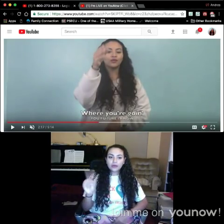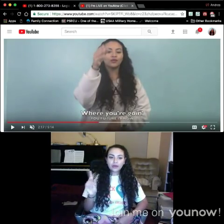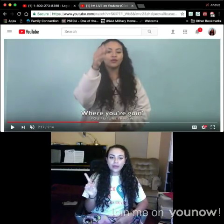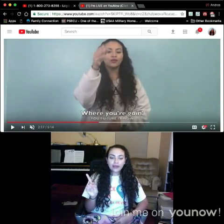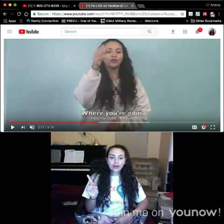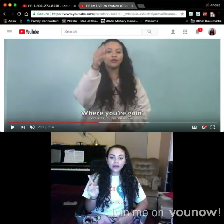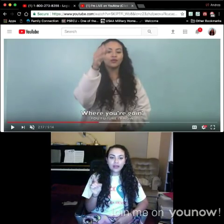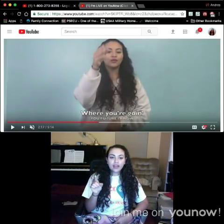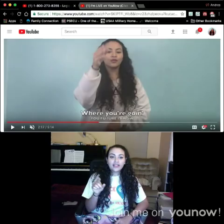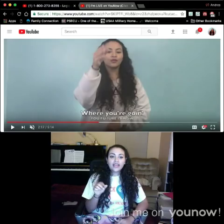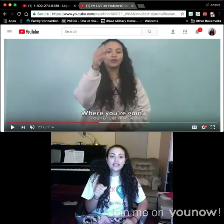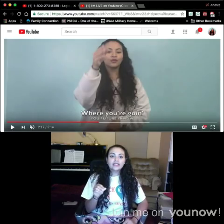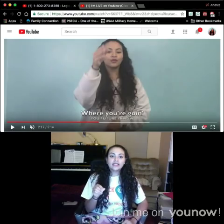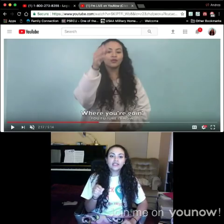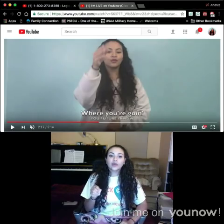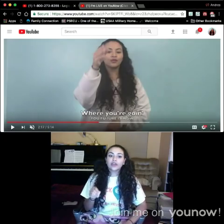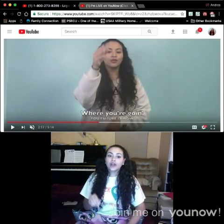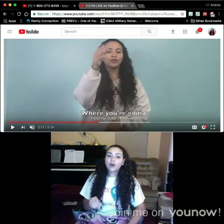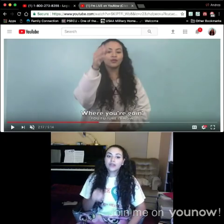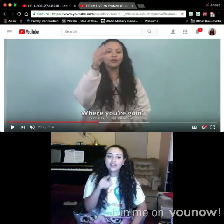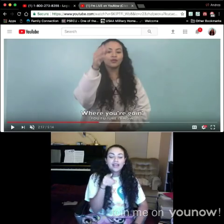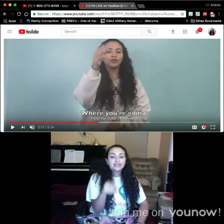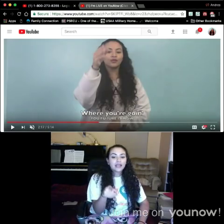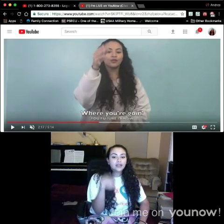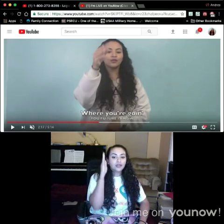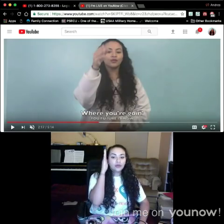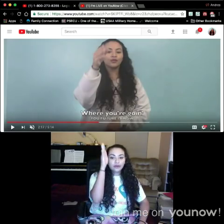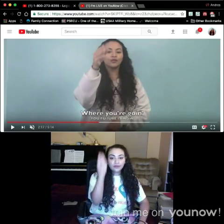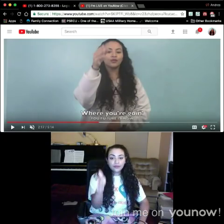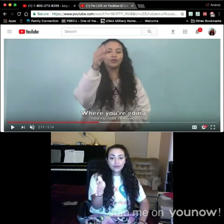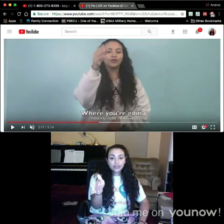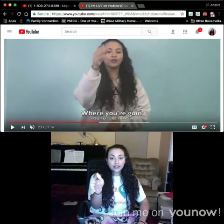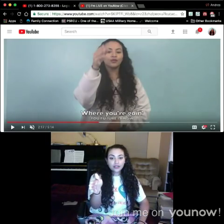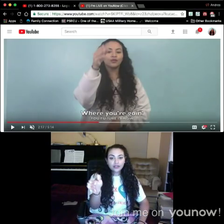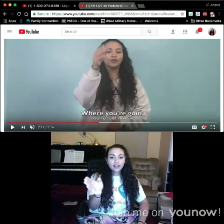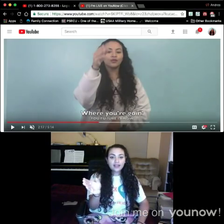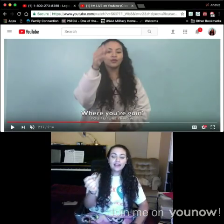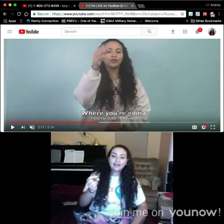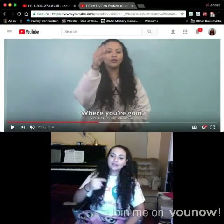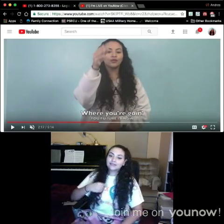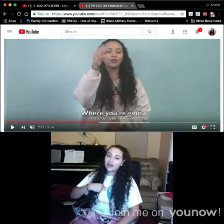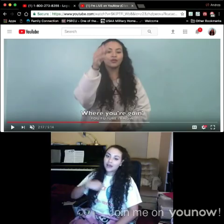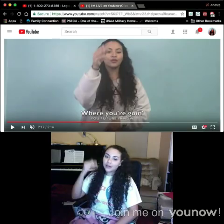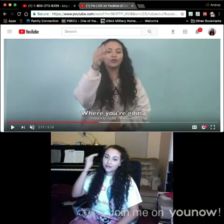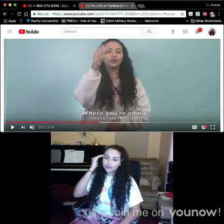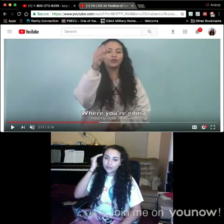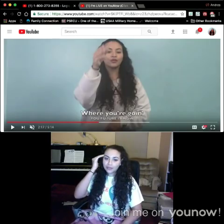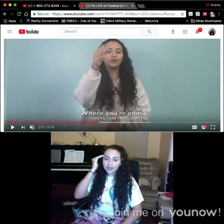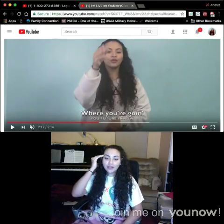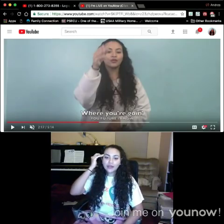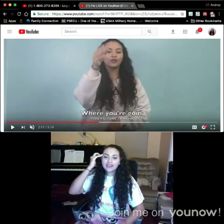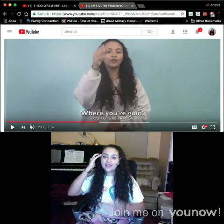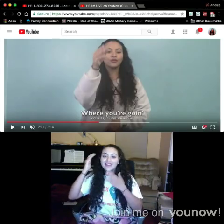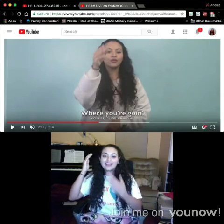you where, and then he says where you're going. For that I sign you future, and then I know. So I put the